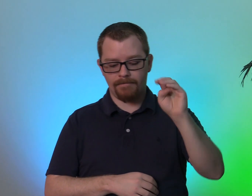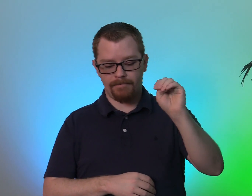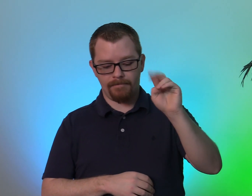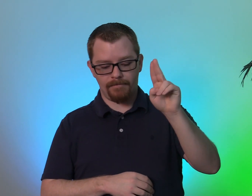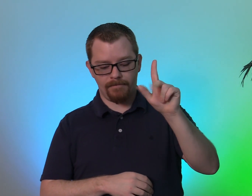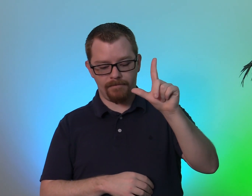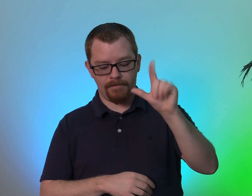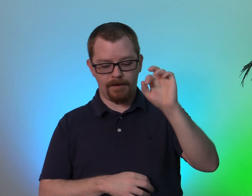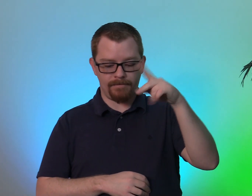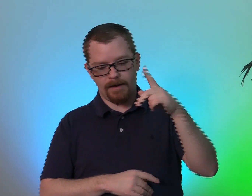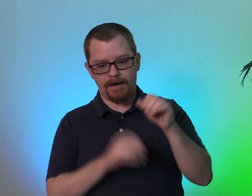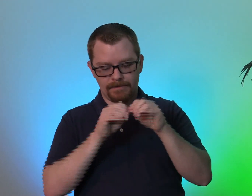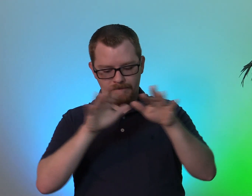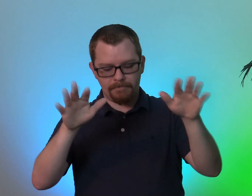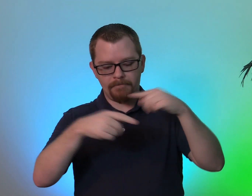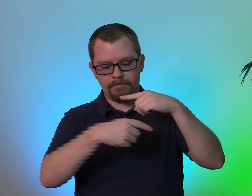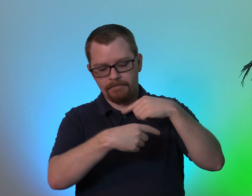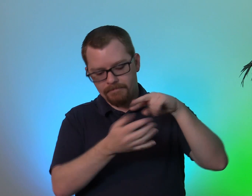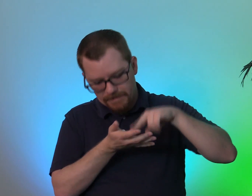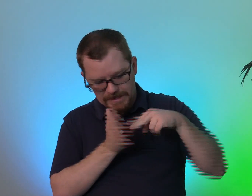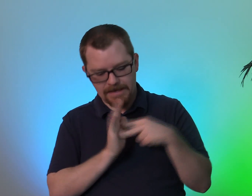Being fruitful and multiply